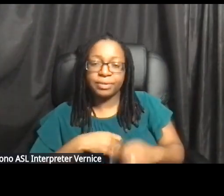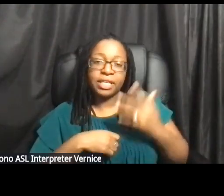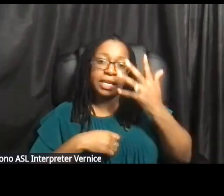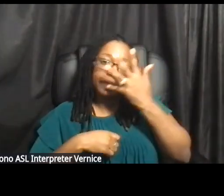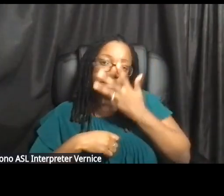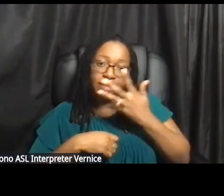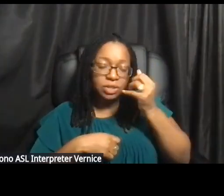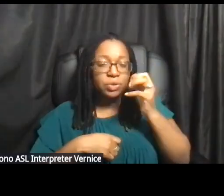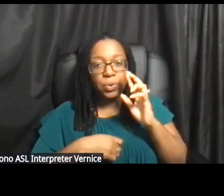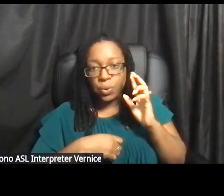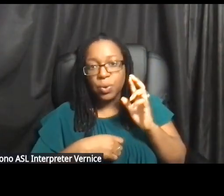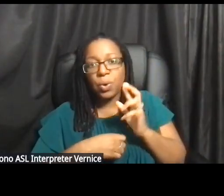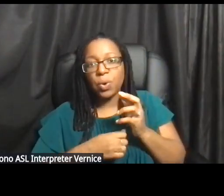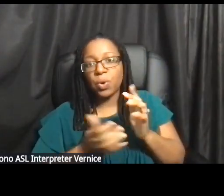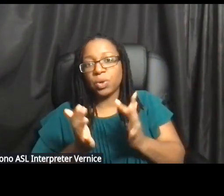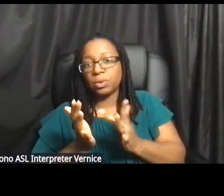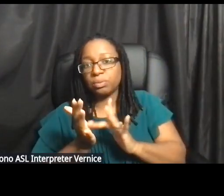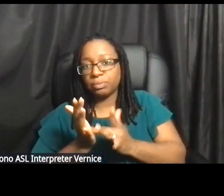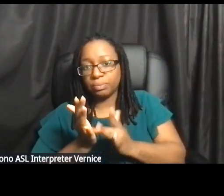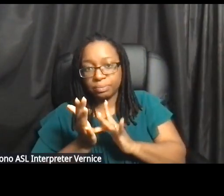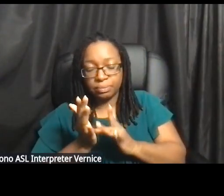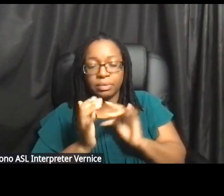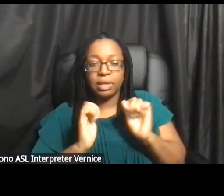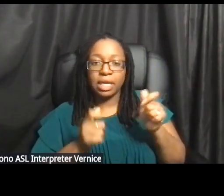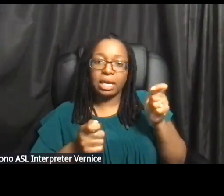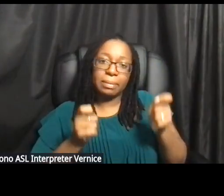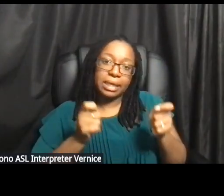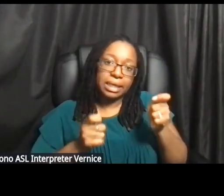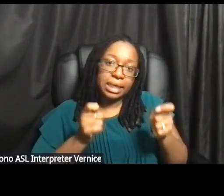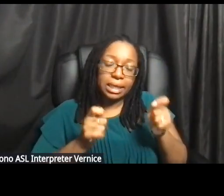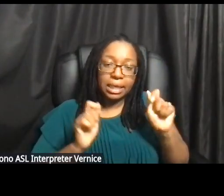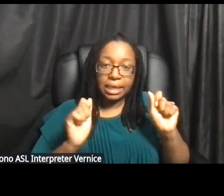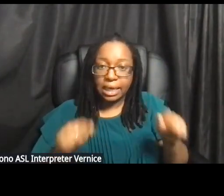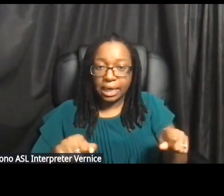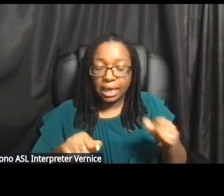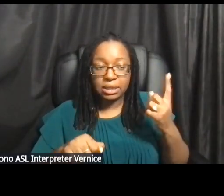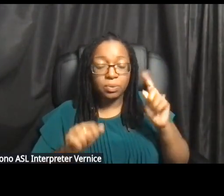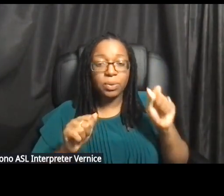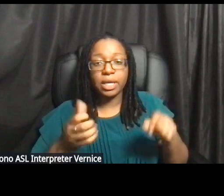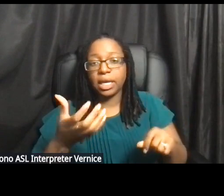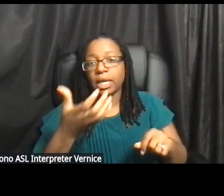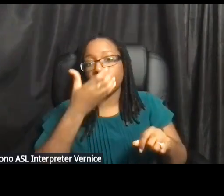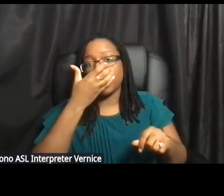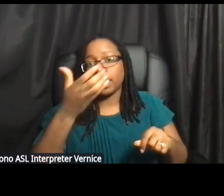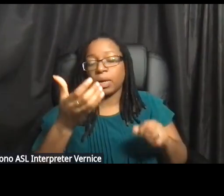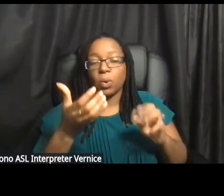on your phone, that can be forcibly manipulated. Somebody can hold, the phone in front of your face or press your finger to it,